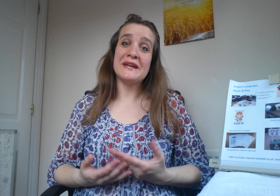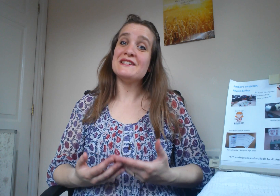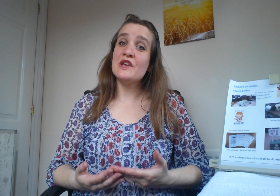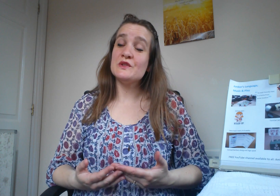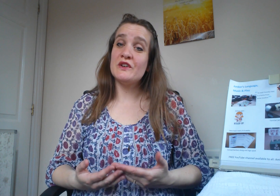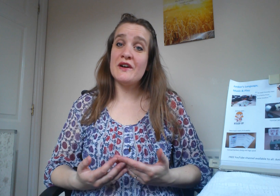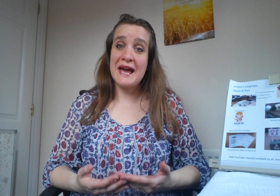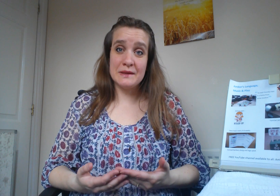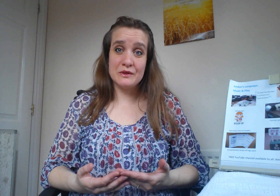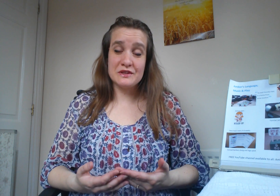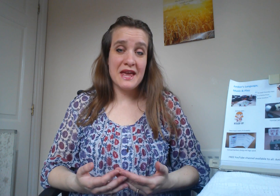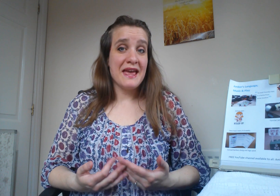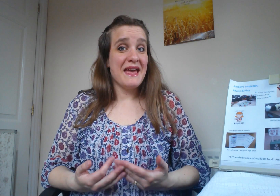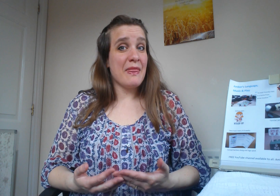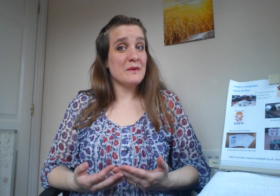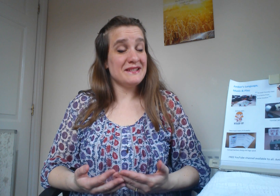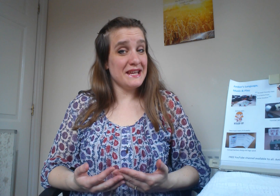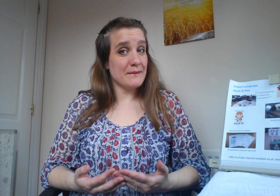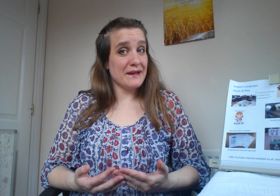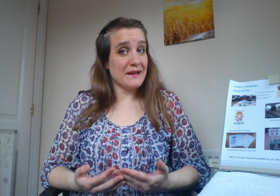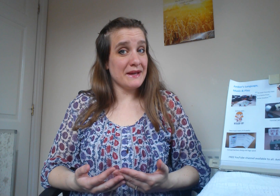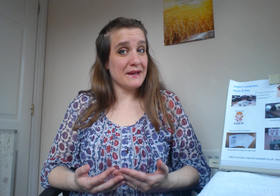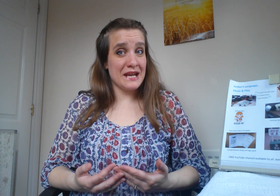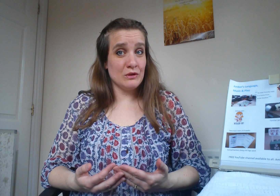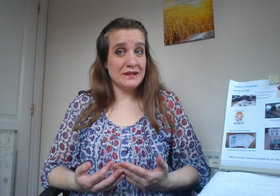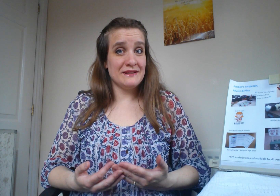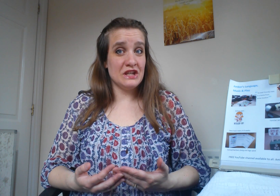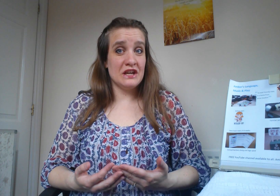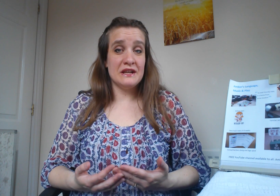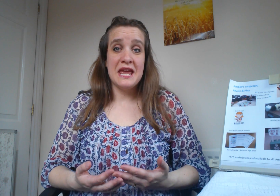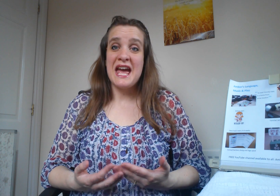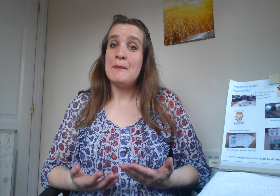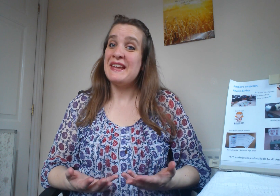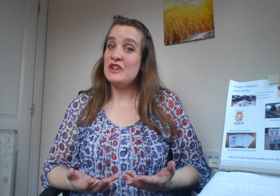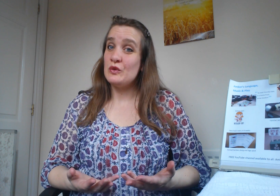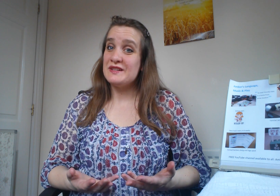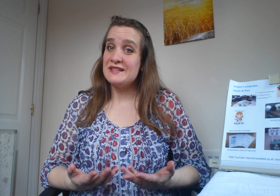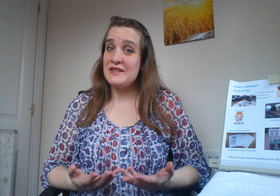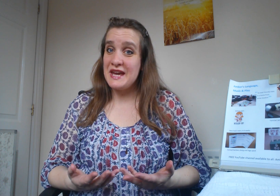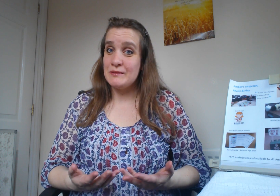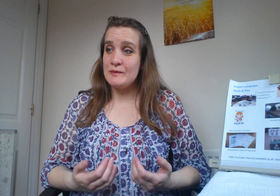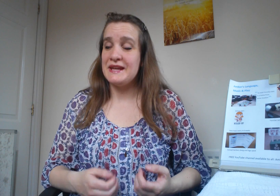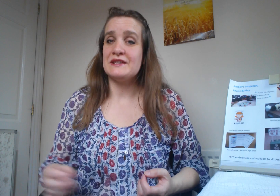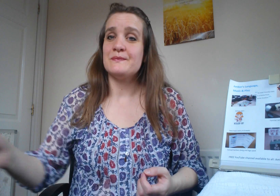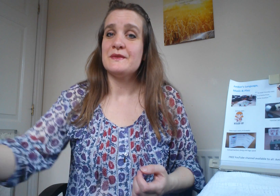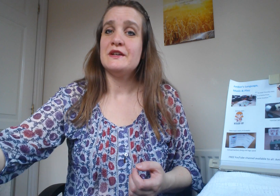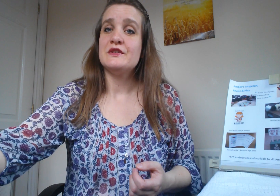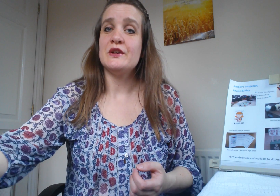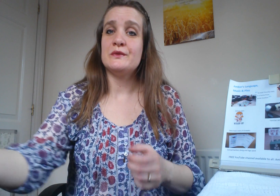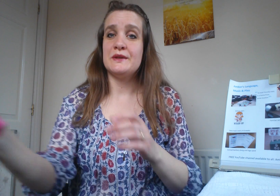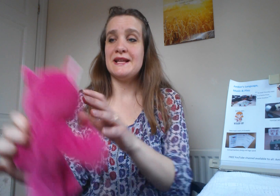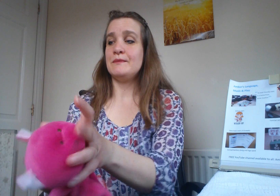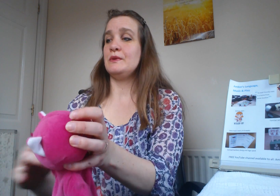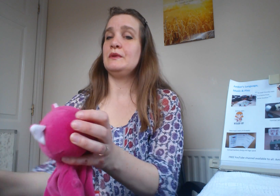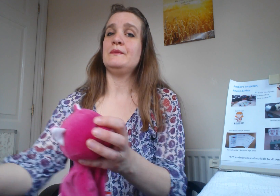Okay, so those are our animals, and then we sing about each animal in turn and make the noises that the animal makes. So, for example,